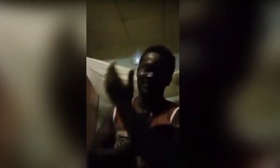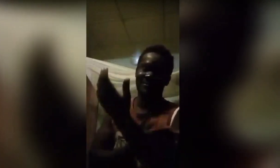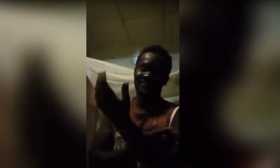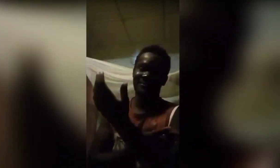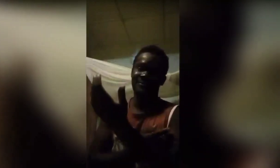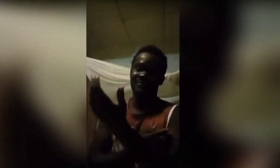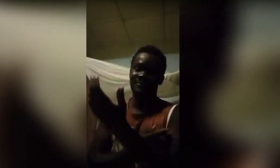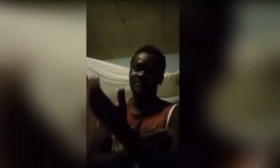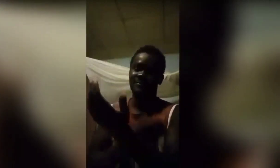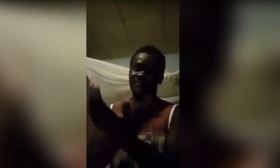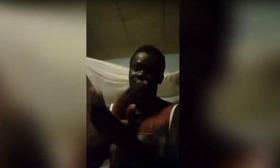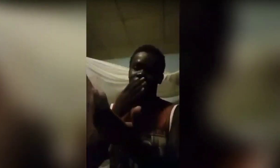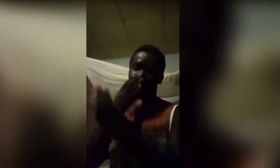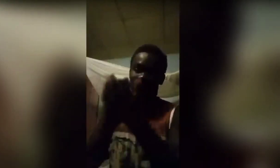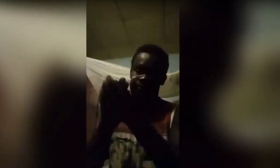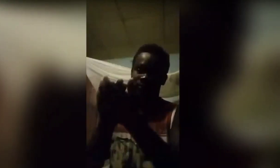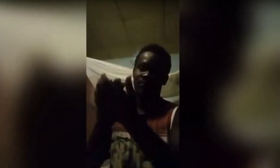Yes, good morning, good afternoon,